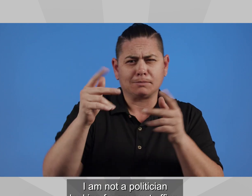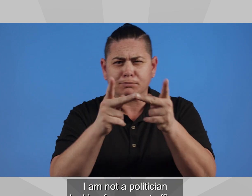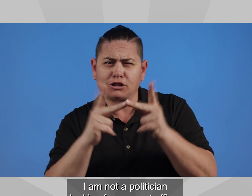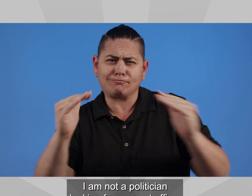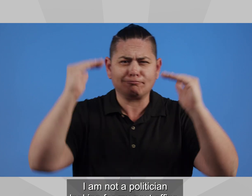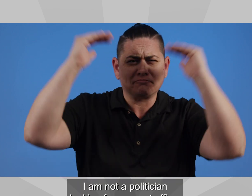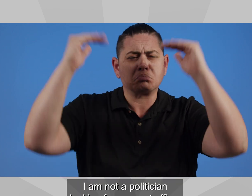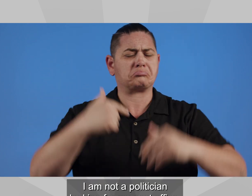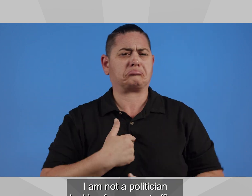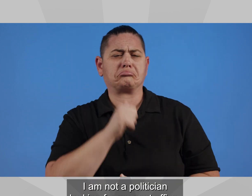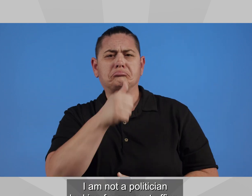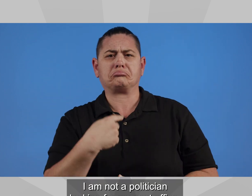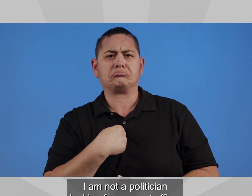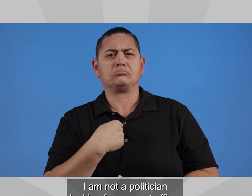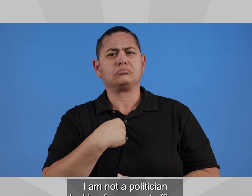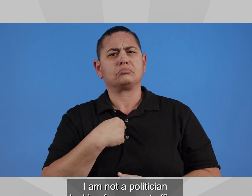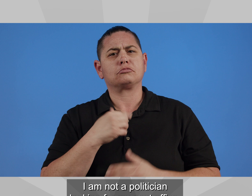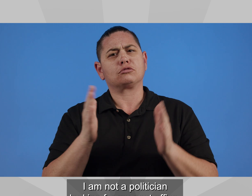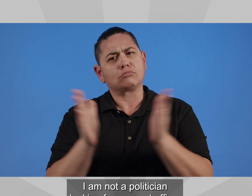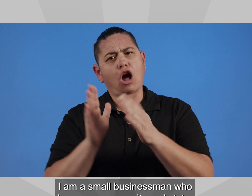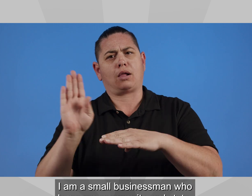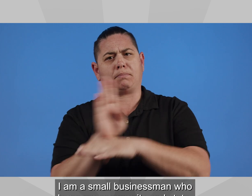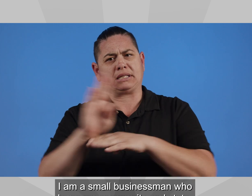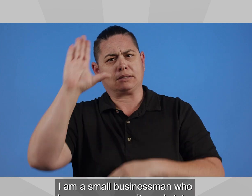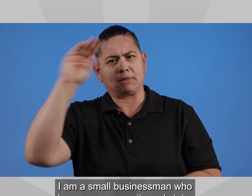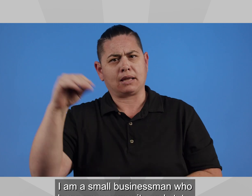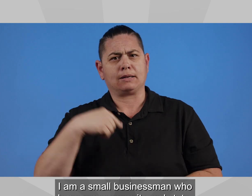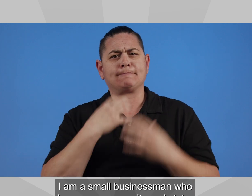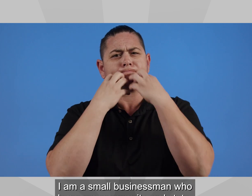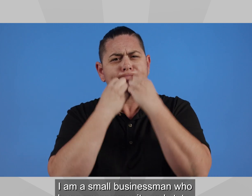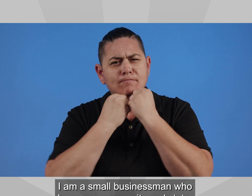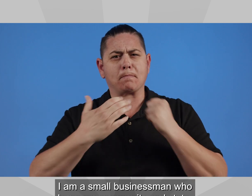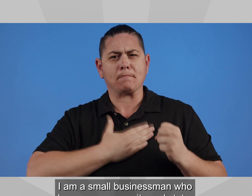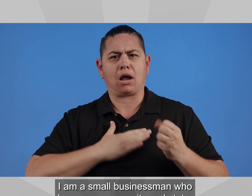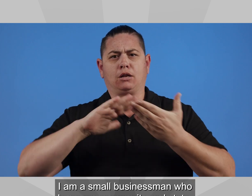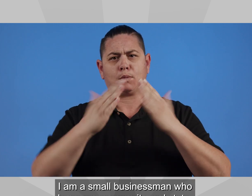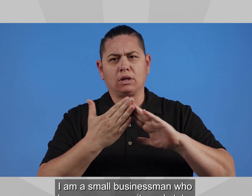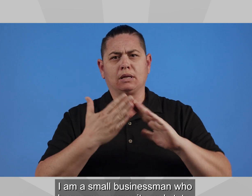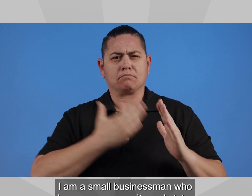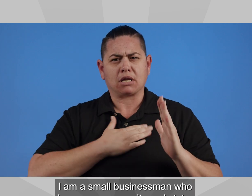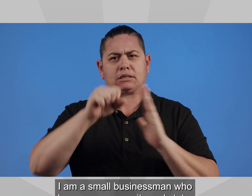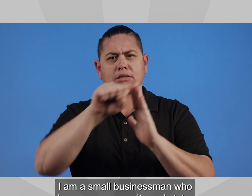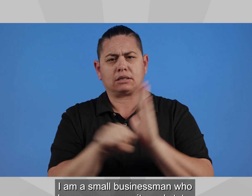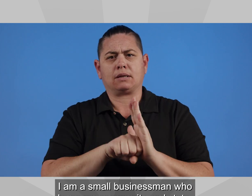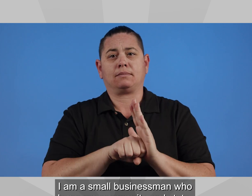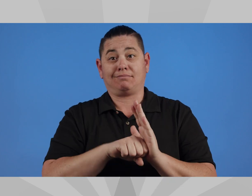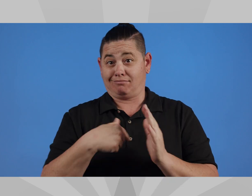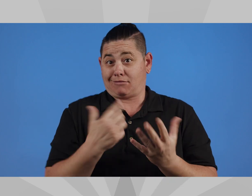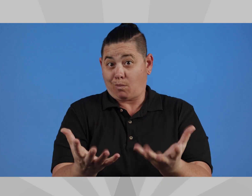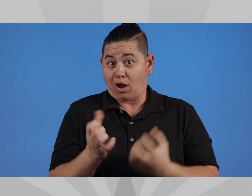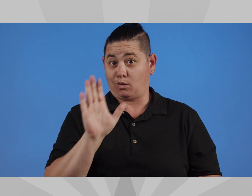I am not a politician looking for my next office. I am a small businessman who loves my community and